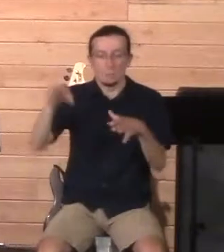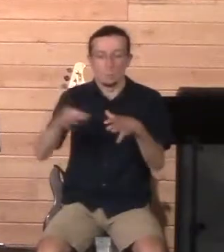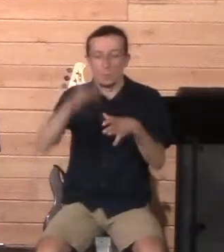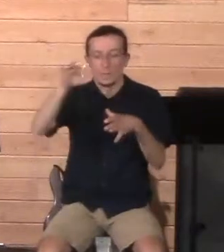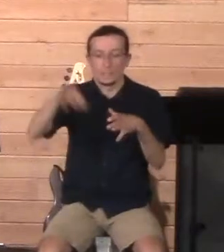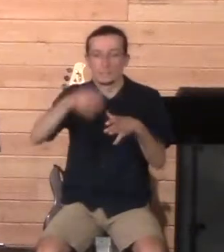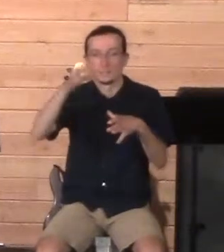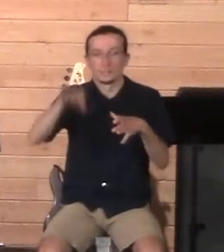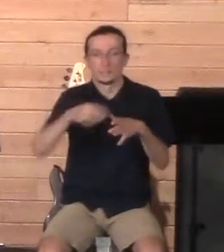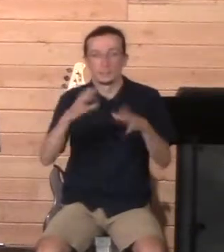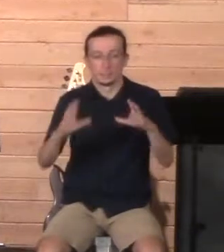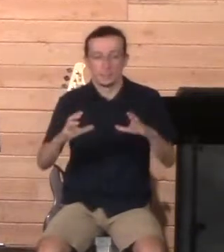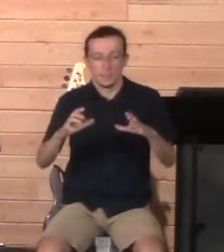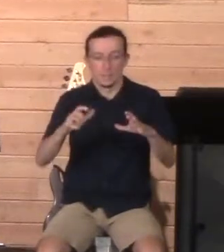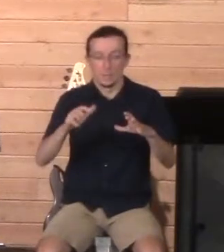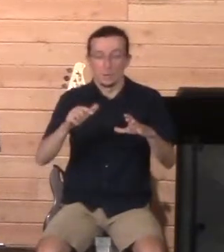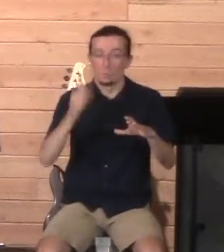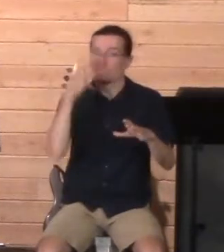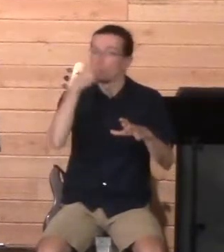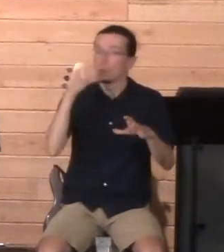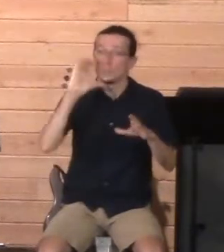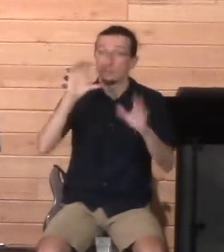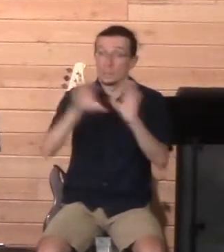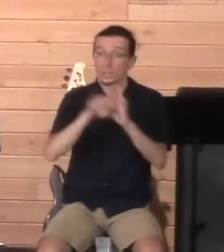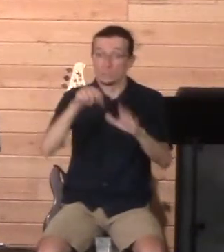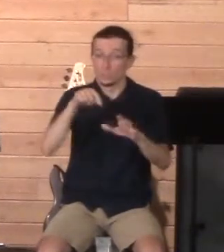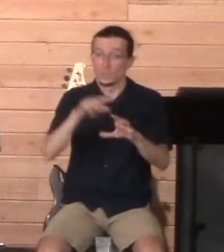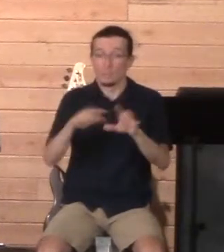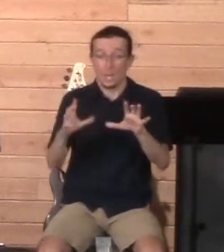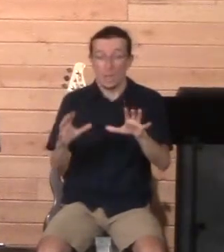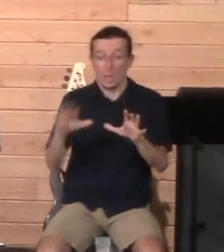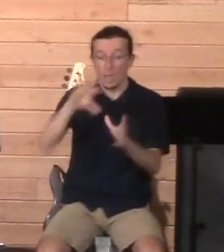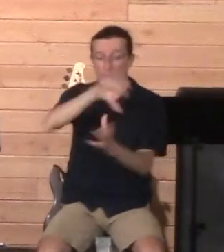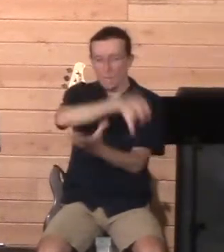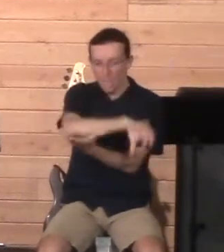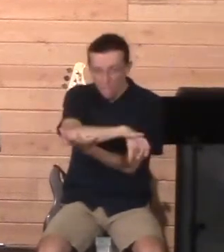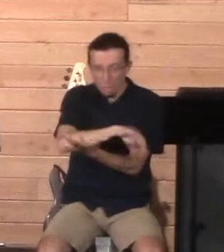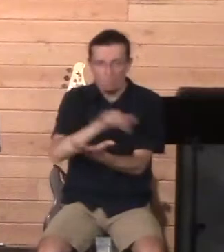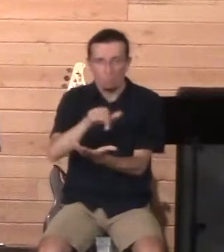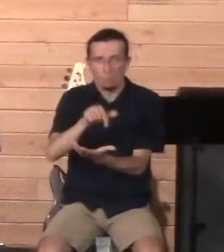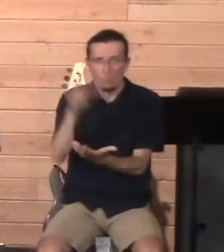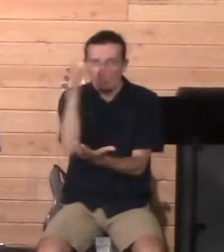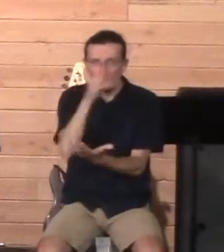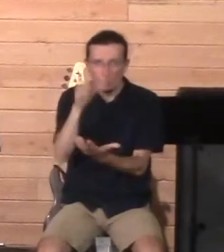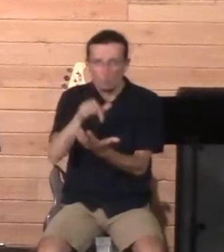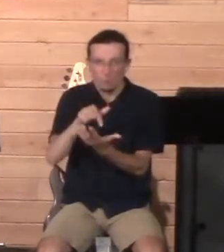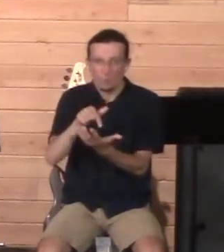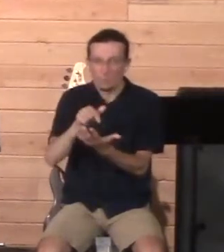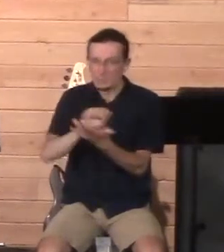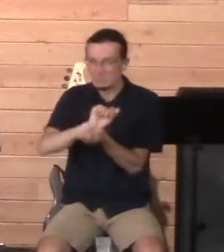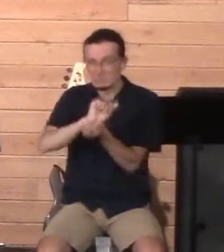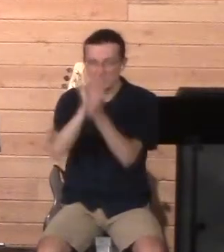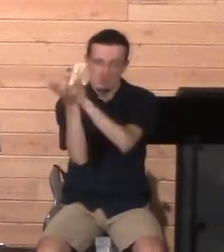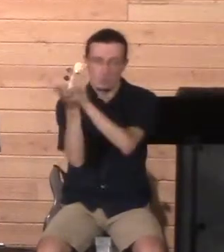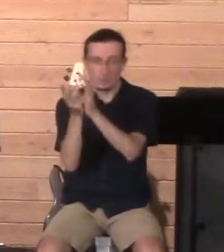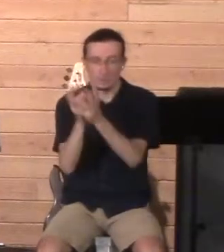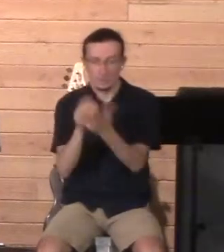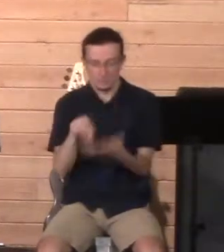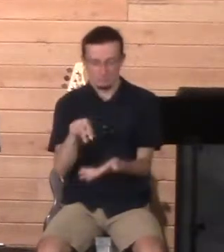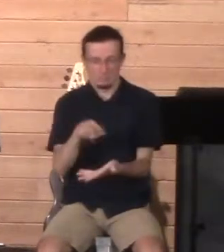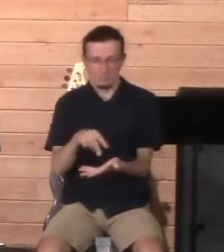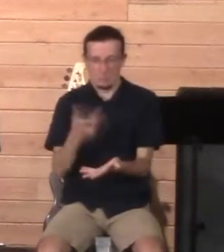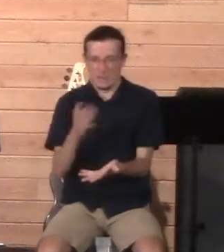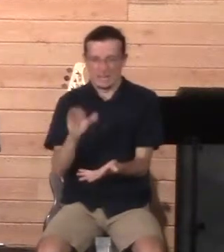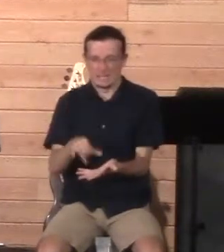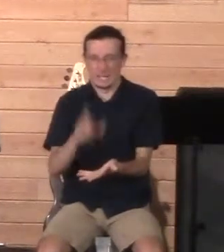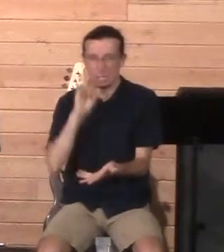You know, we don't turn those around and hang them on the wall with all those strings hanging down and stuff. Can't tell what that is. It